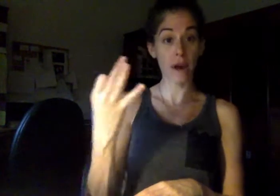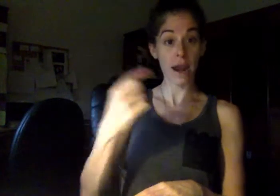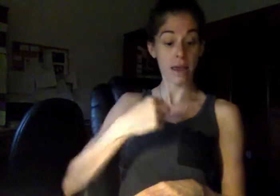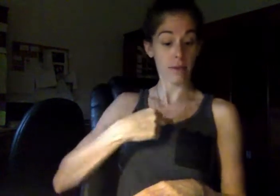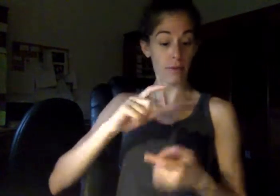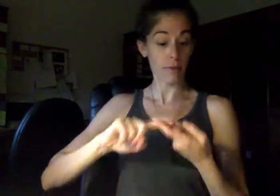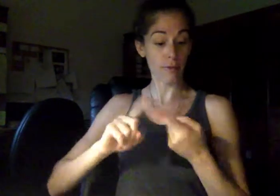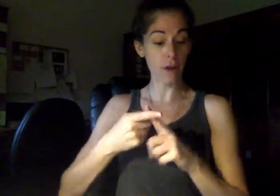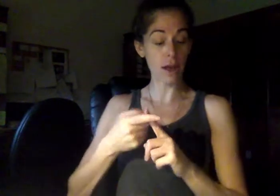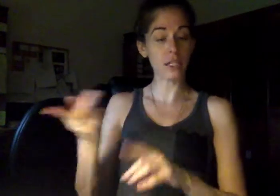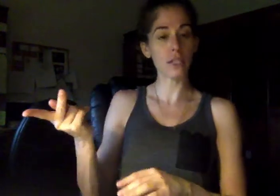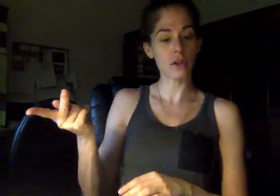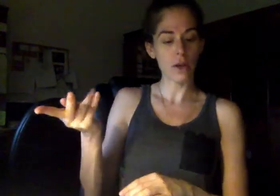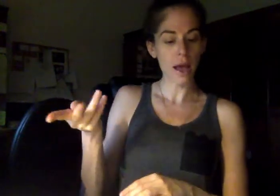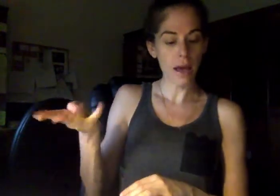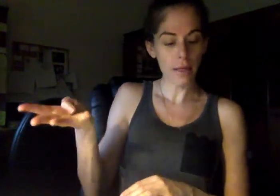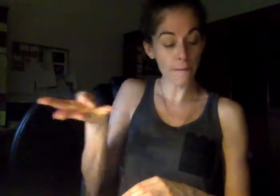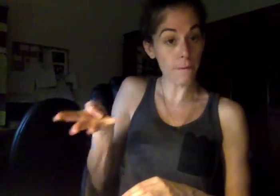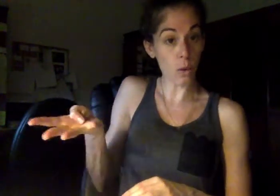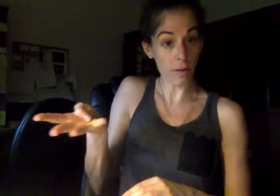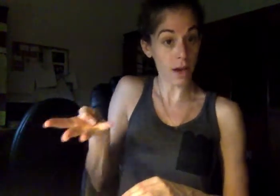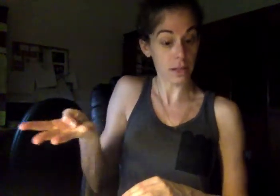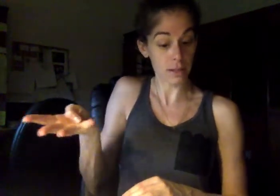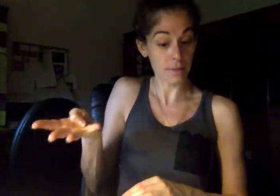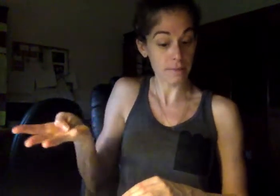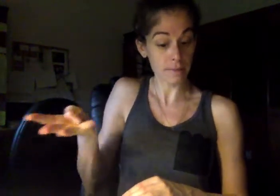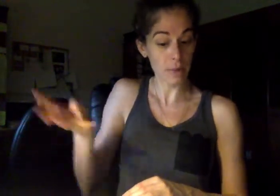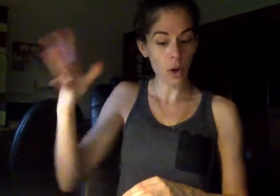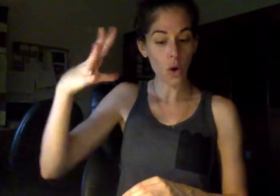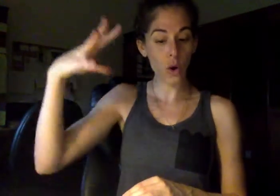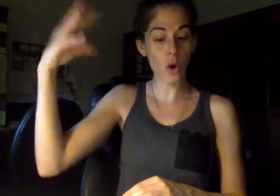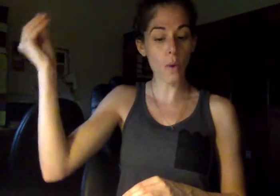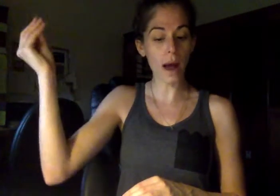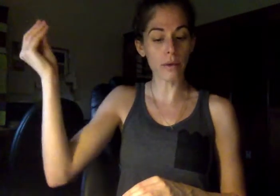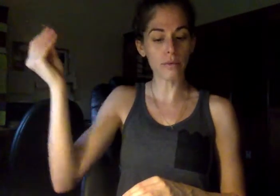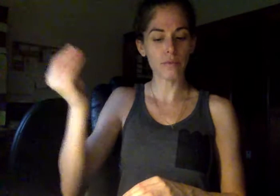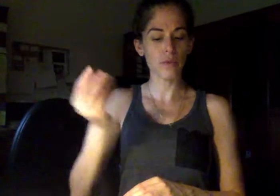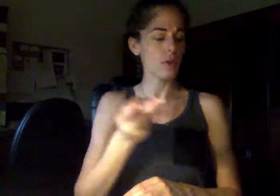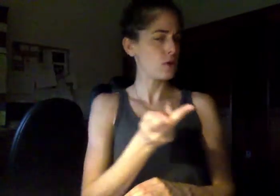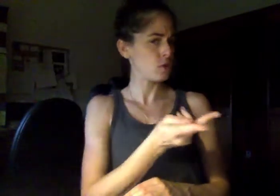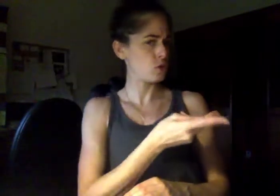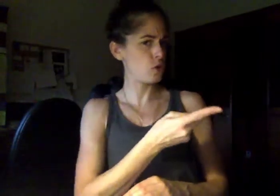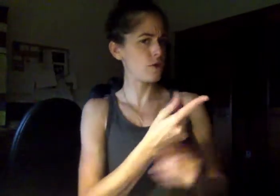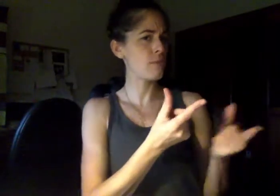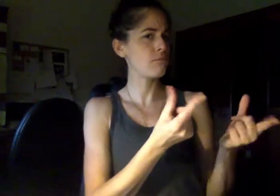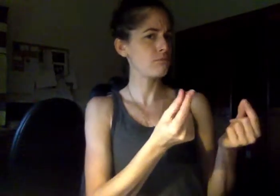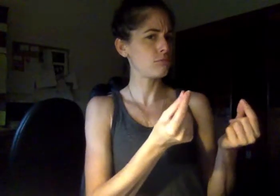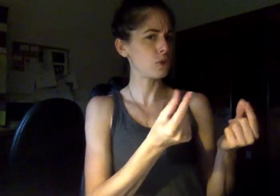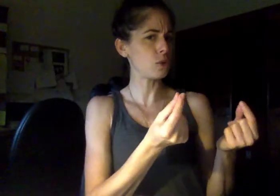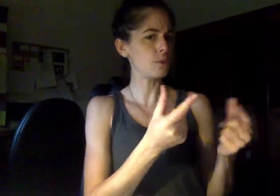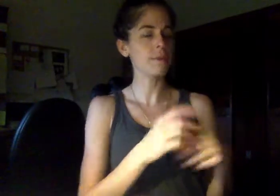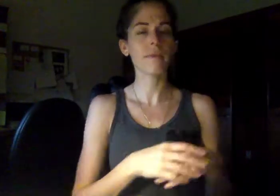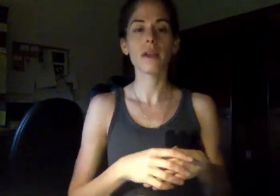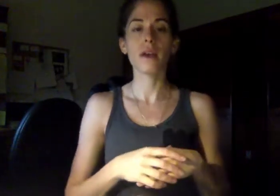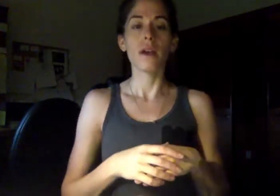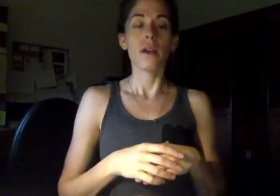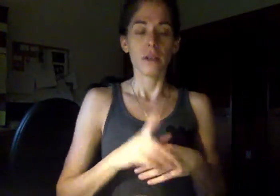Friday, friend, 4 of us, go out. 2 of them do.